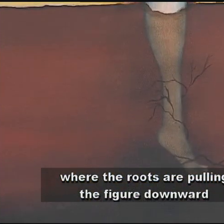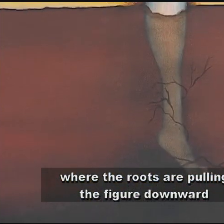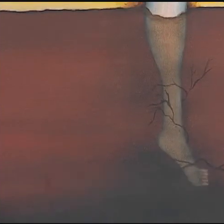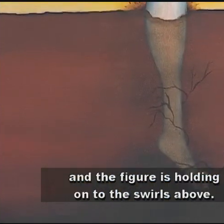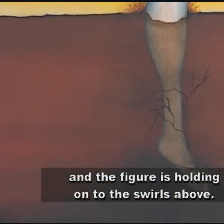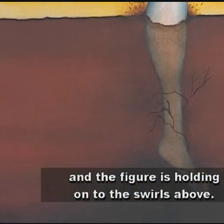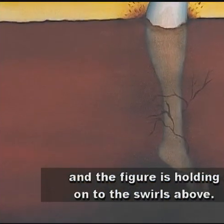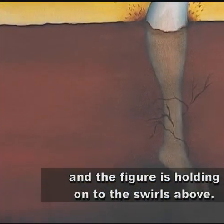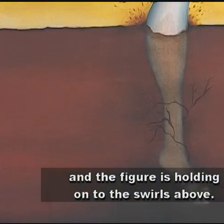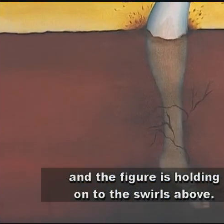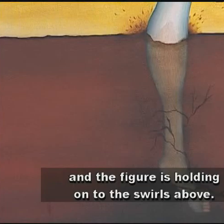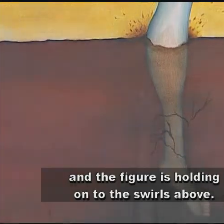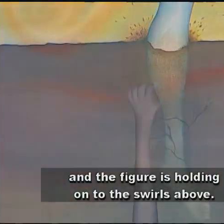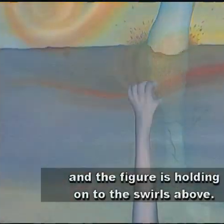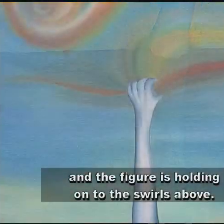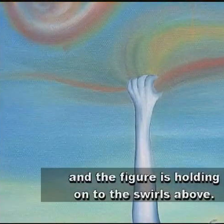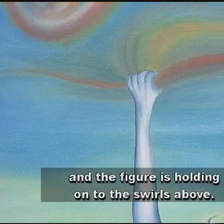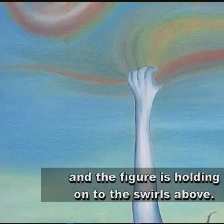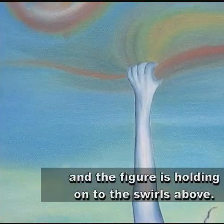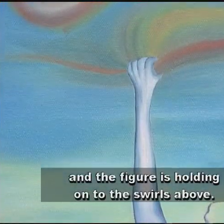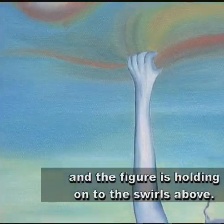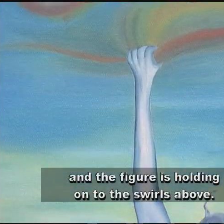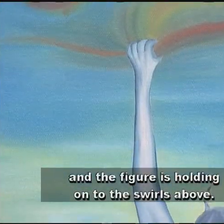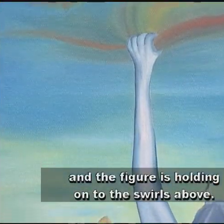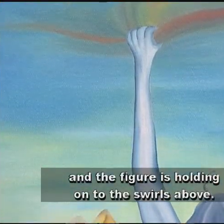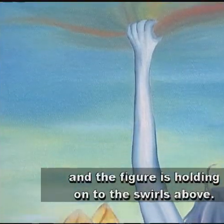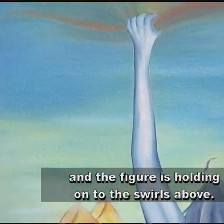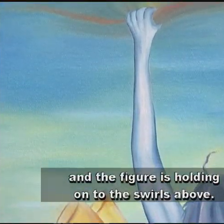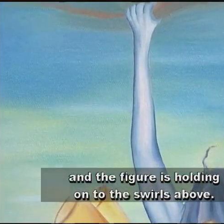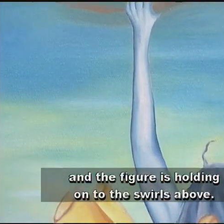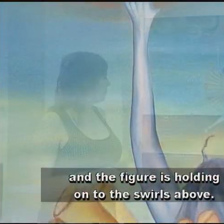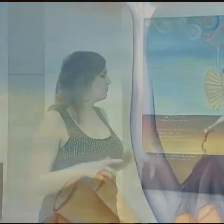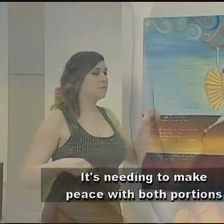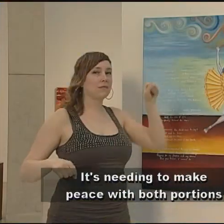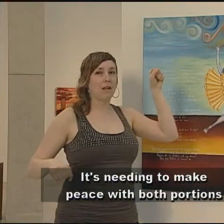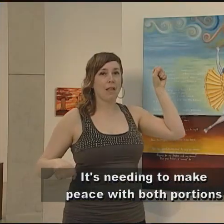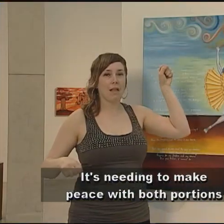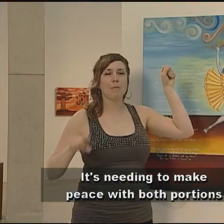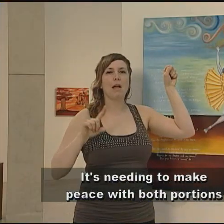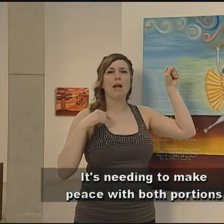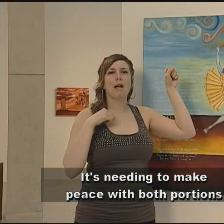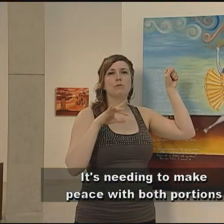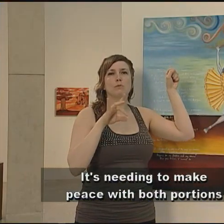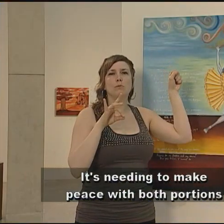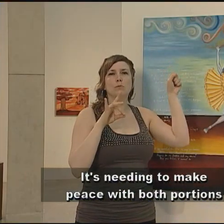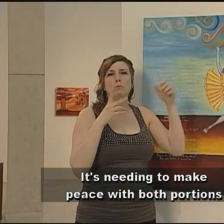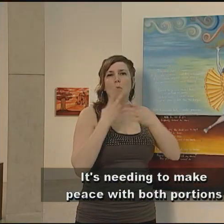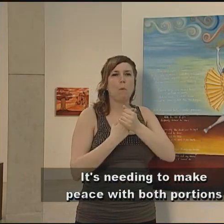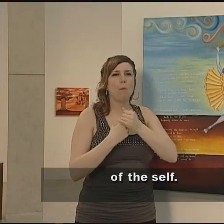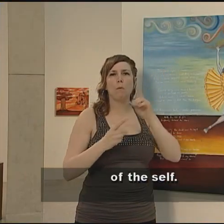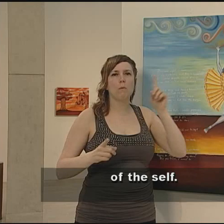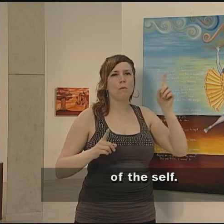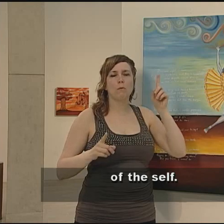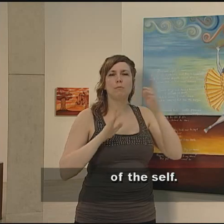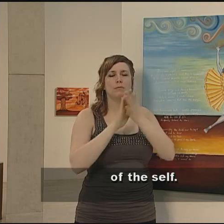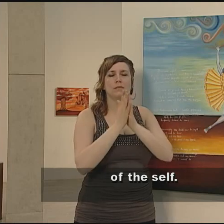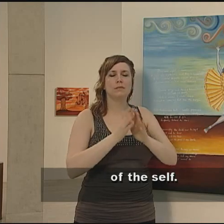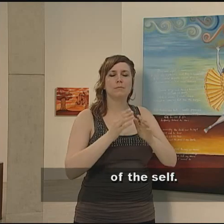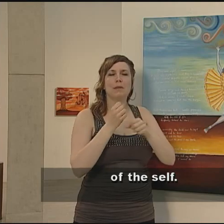figure downward and the figure is holding onto the swirls above. It's needing to make peace with both portions of the